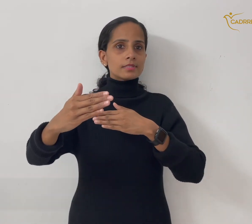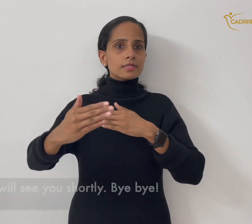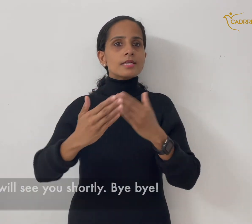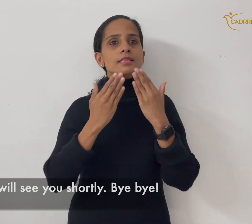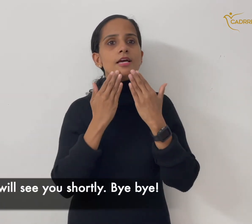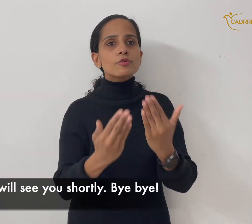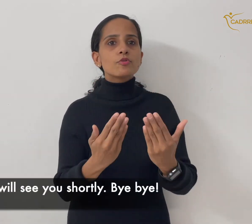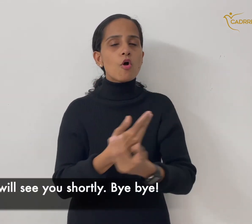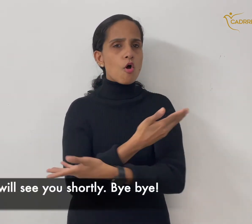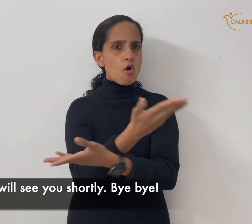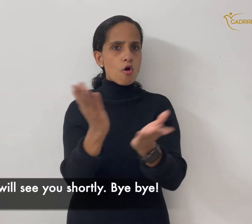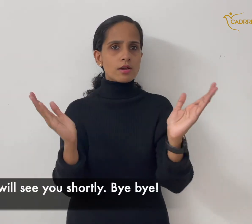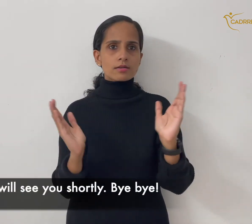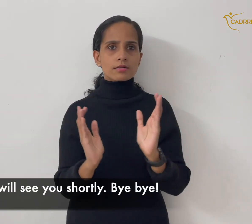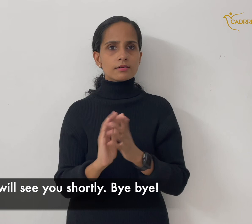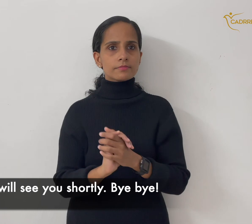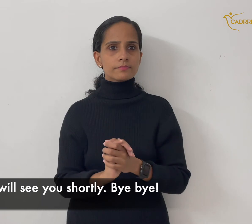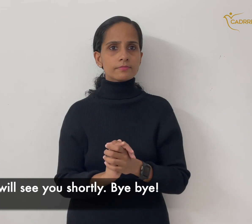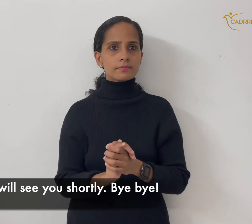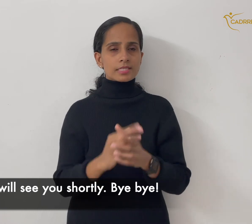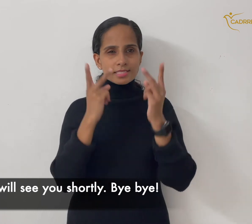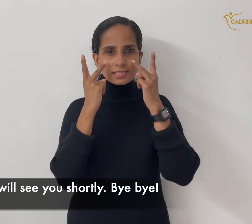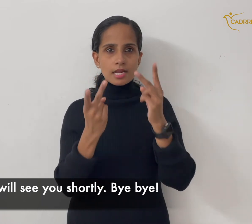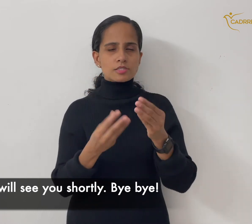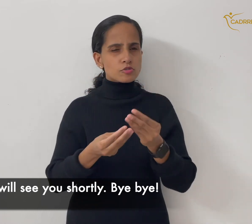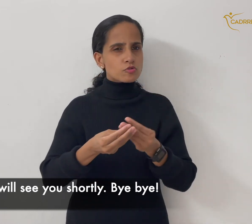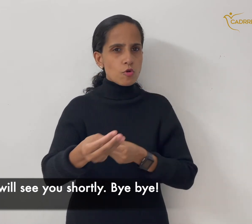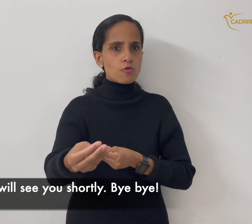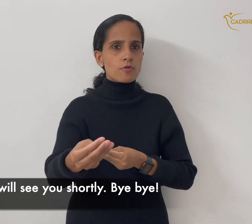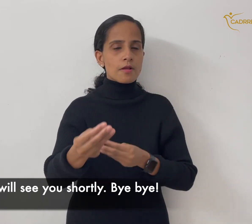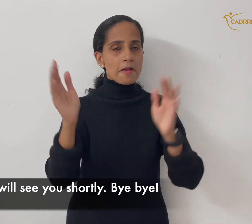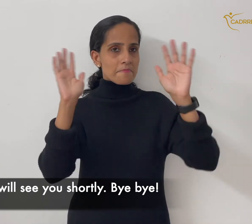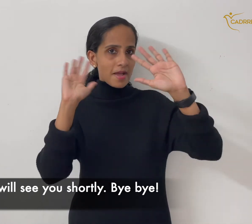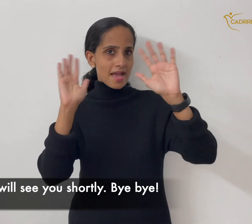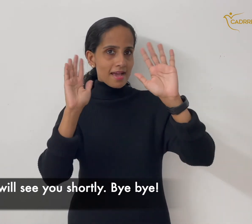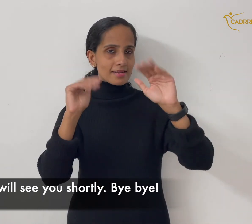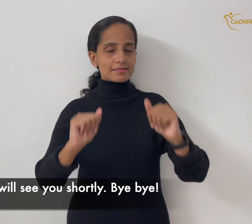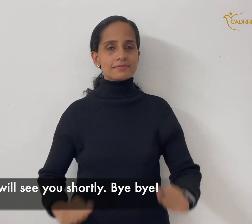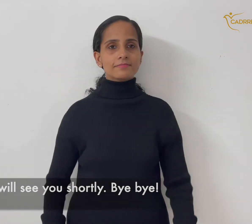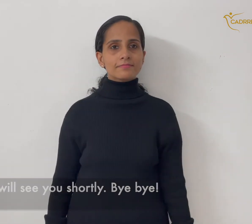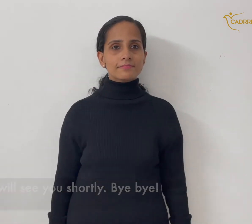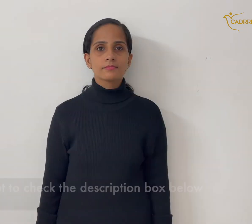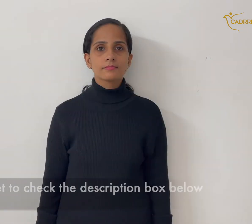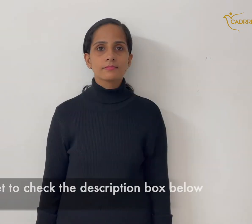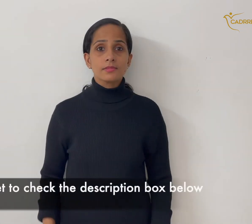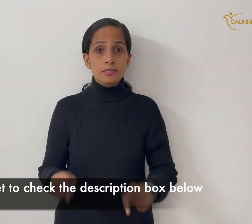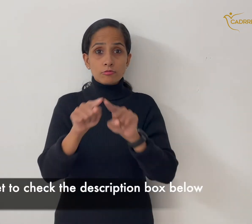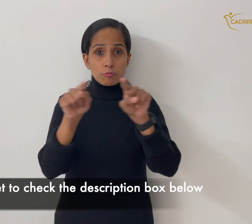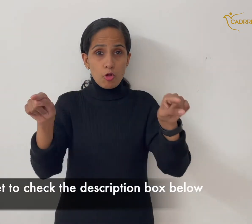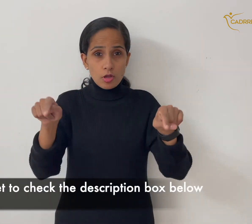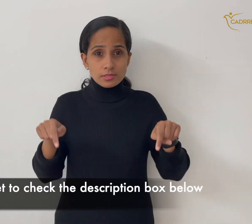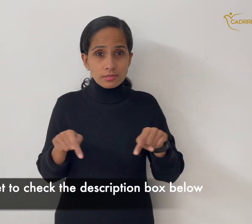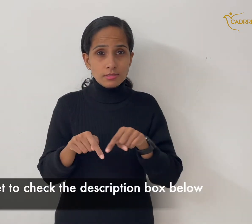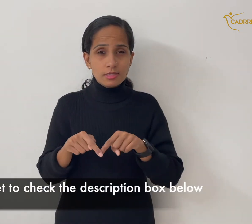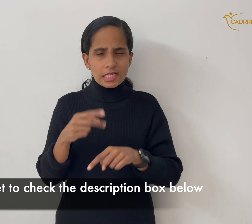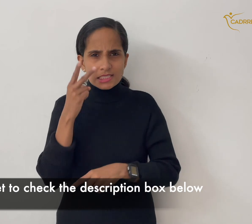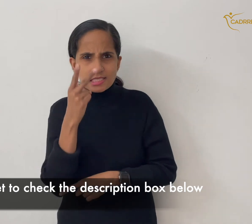Thank you all. We'll see you shortly. Bye bye. Please don't forget to check